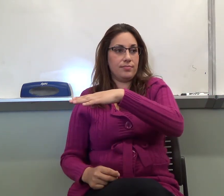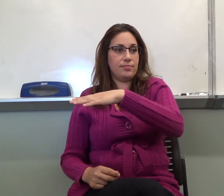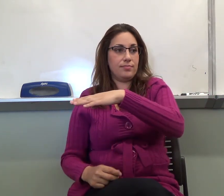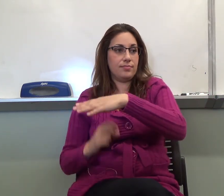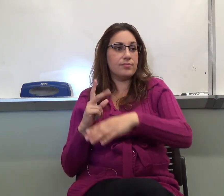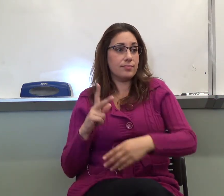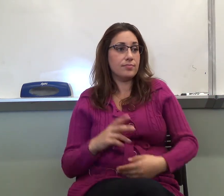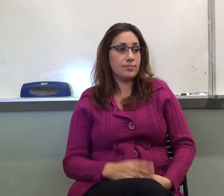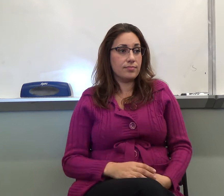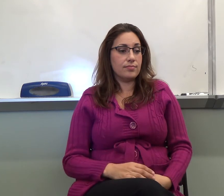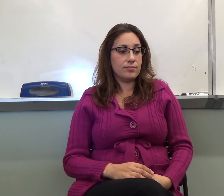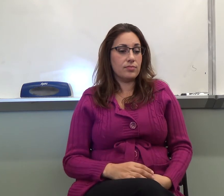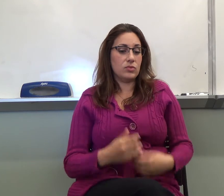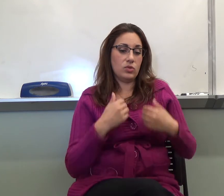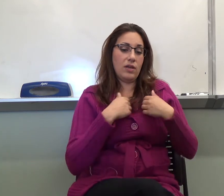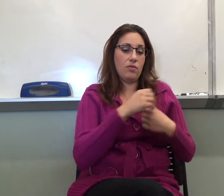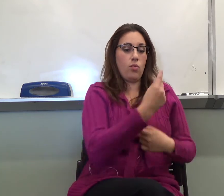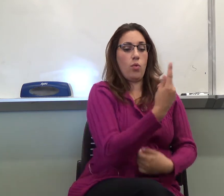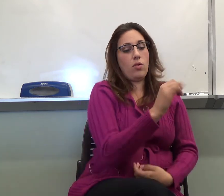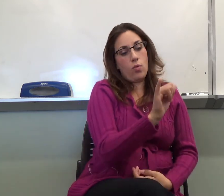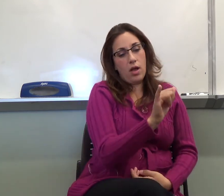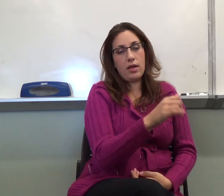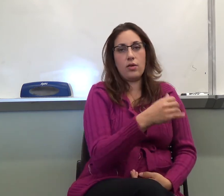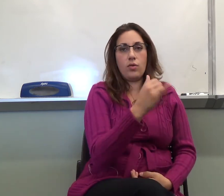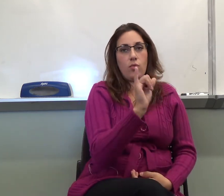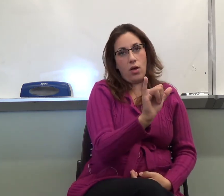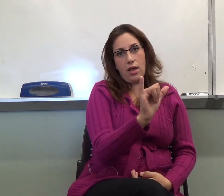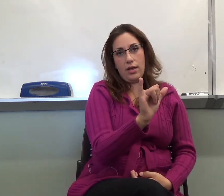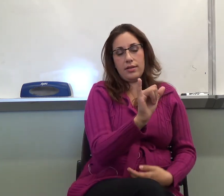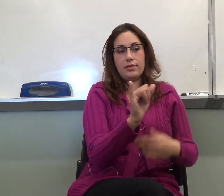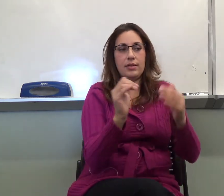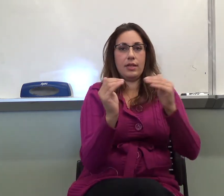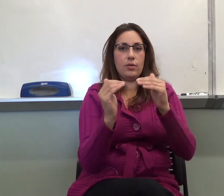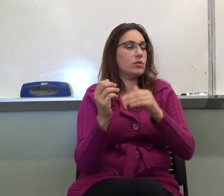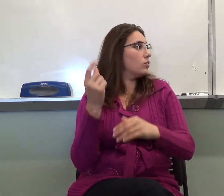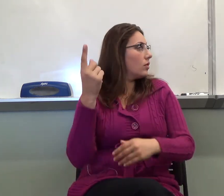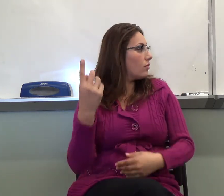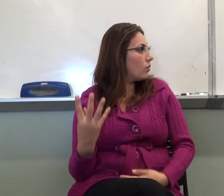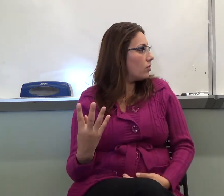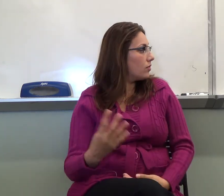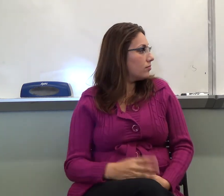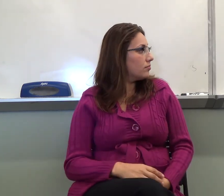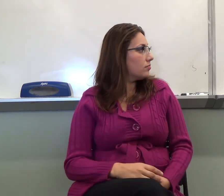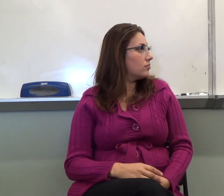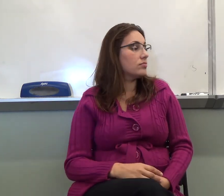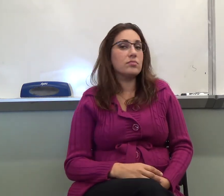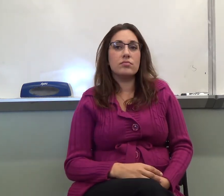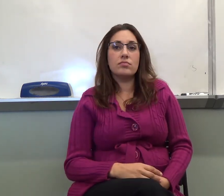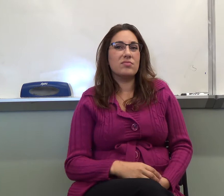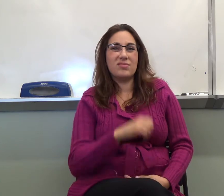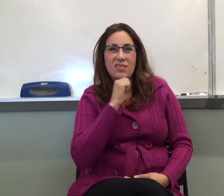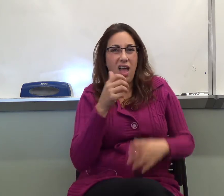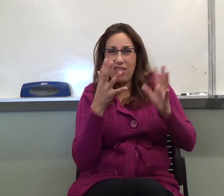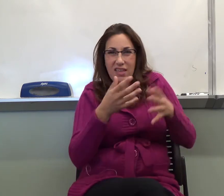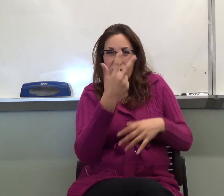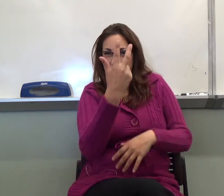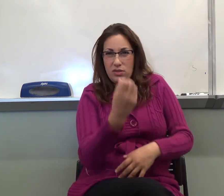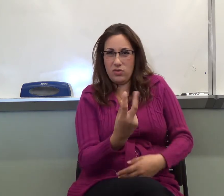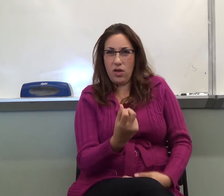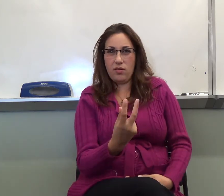That gives you 1y, and this is 1/4. We wouldn't leave it as 3/12, that would, you know. Have to get